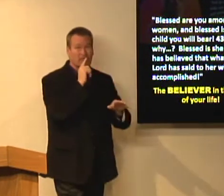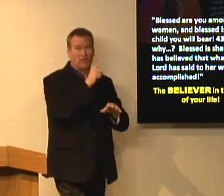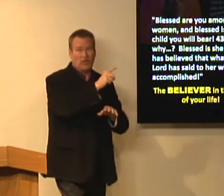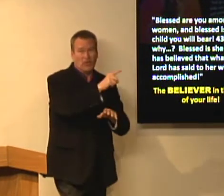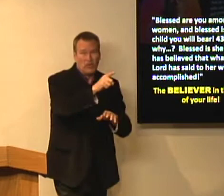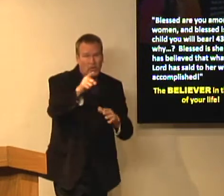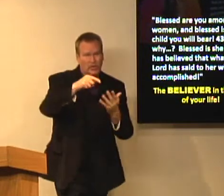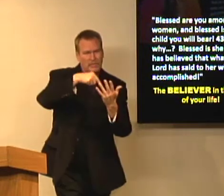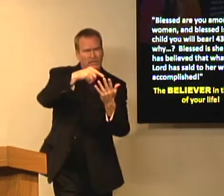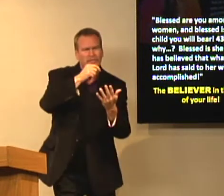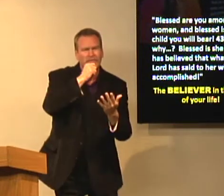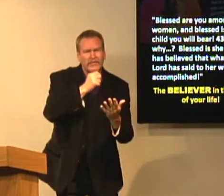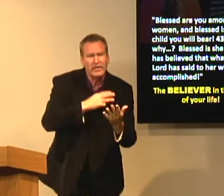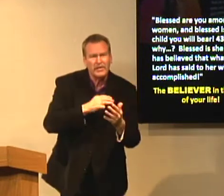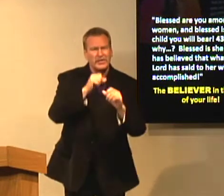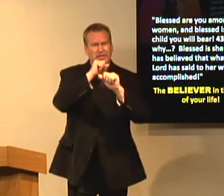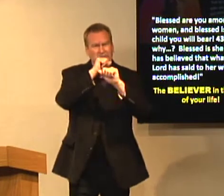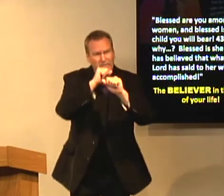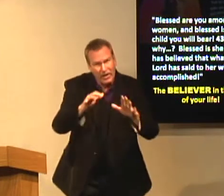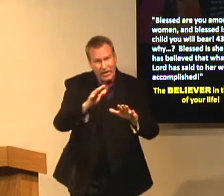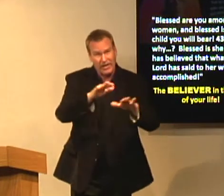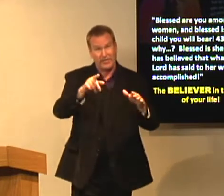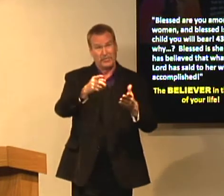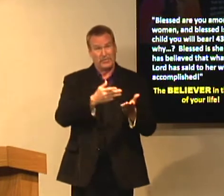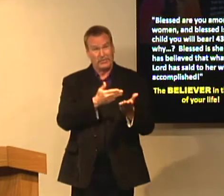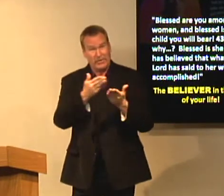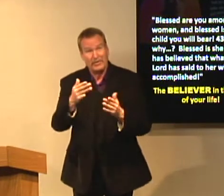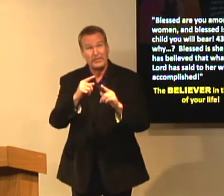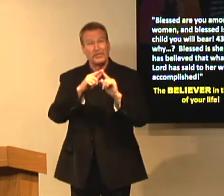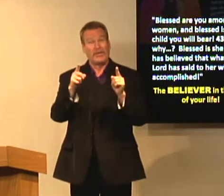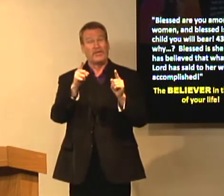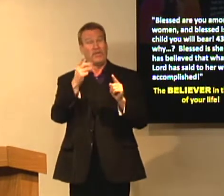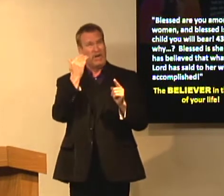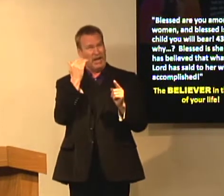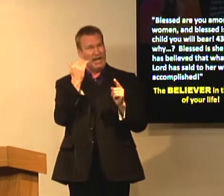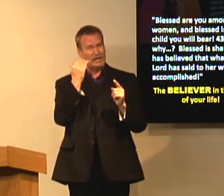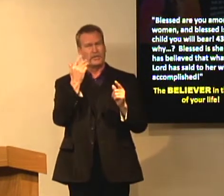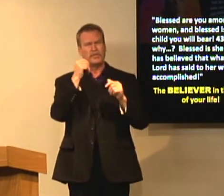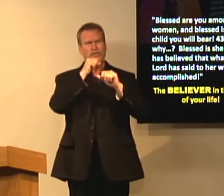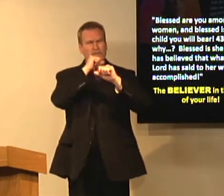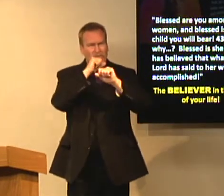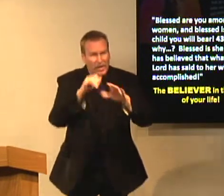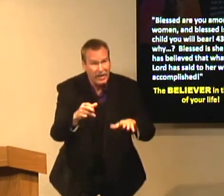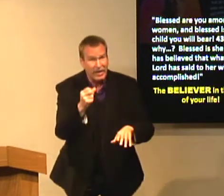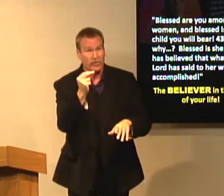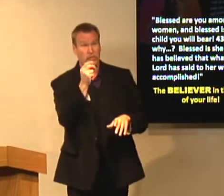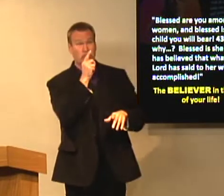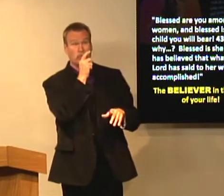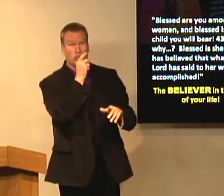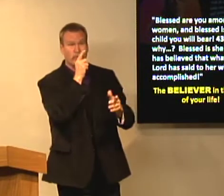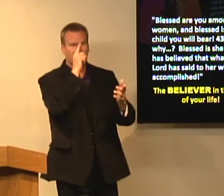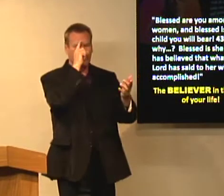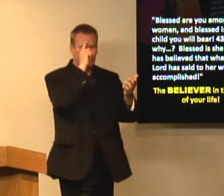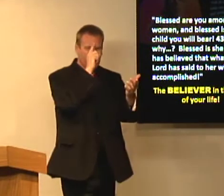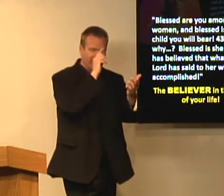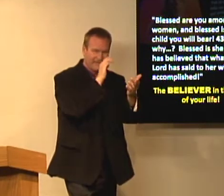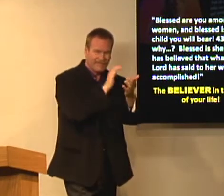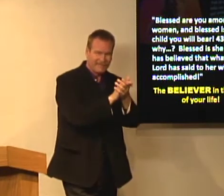says, blessed are you among women, and blessed is the child that you will bear. But